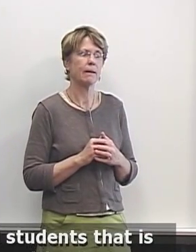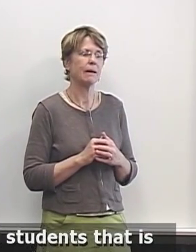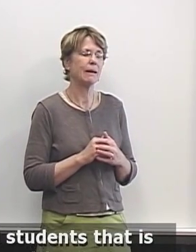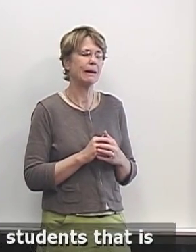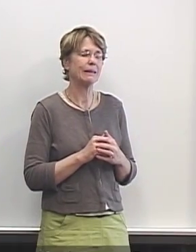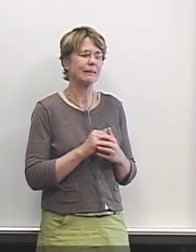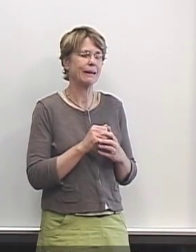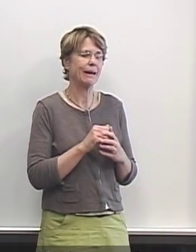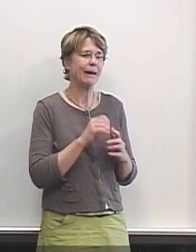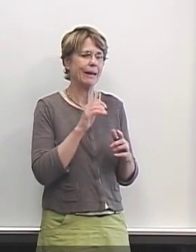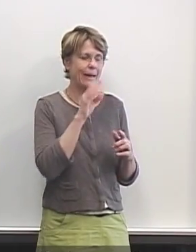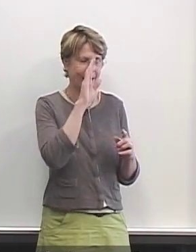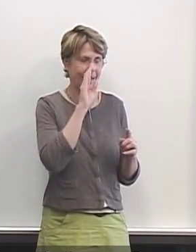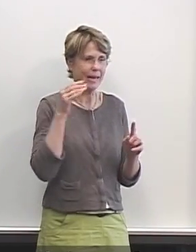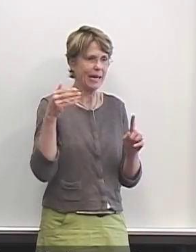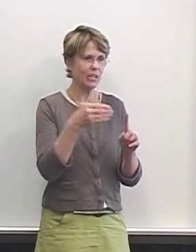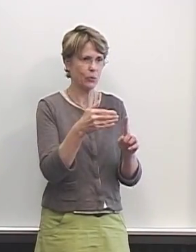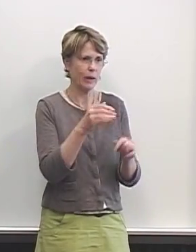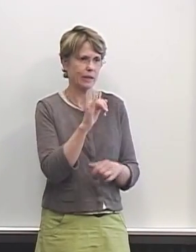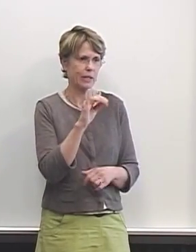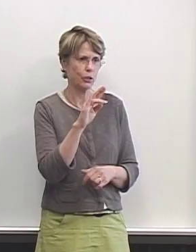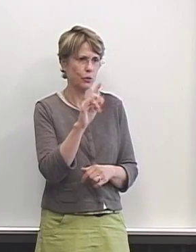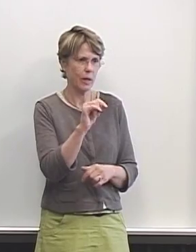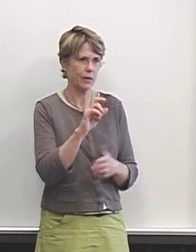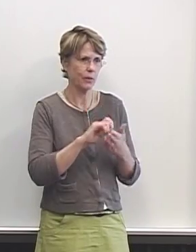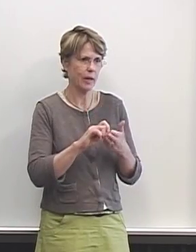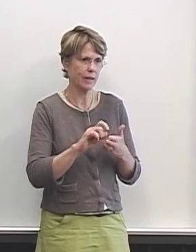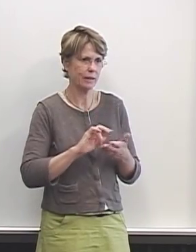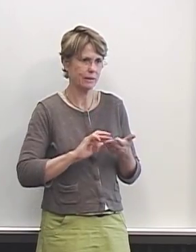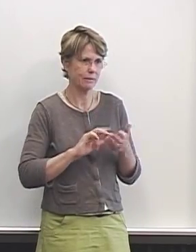writing test. What does that mean?